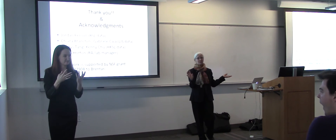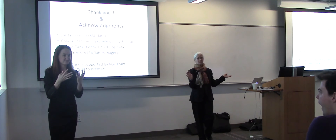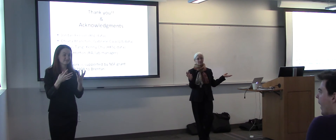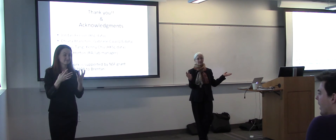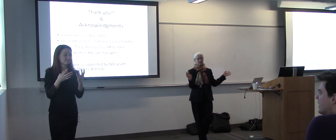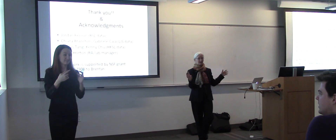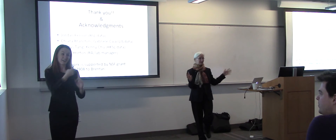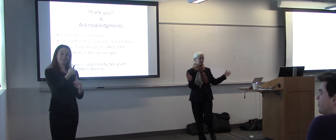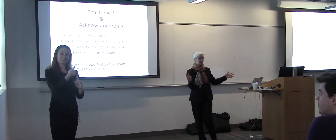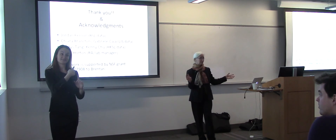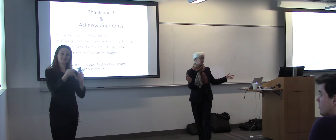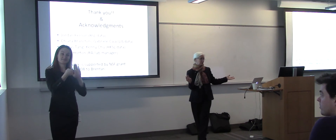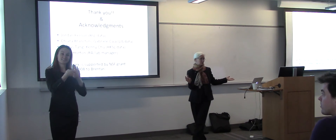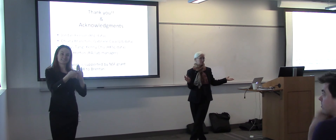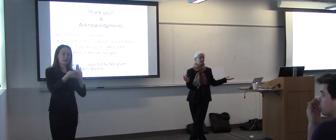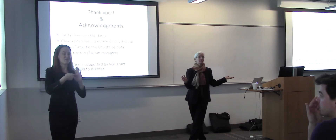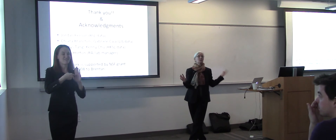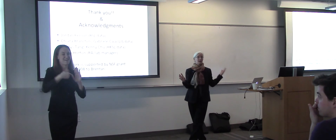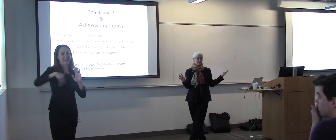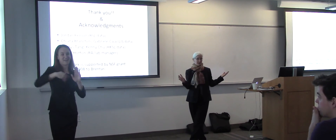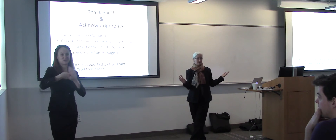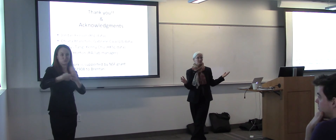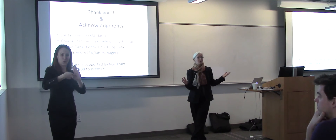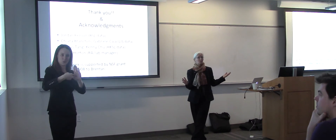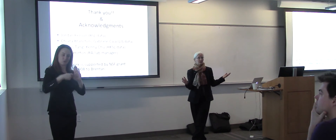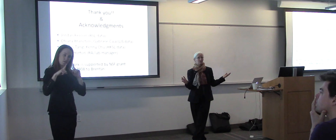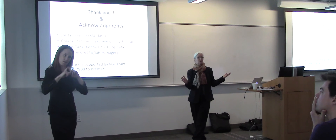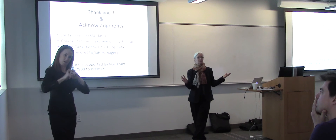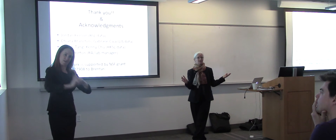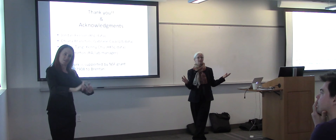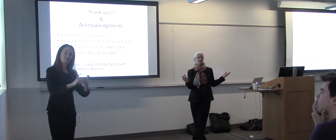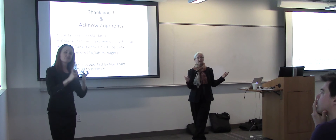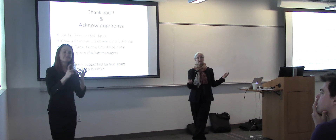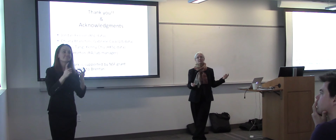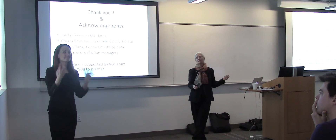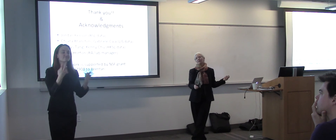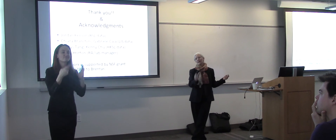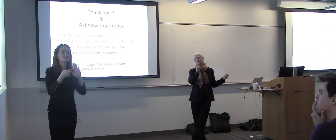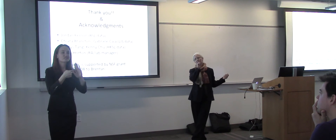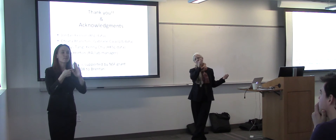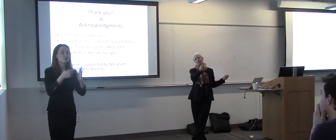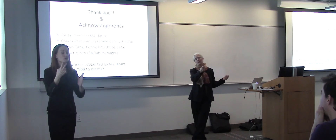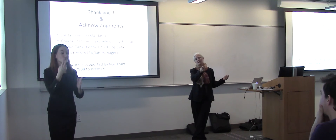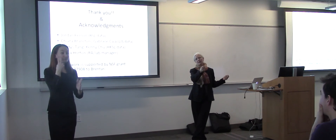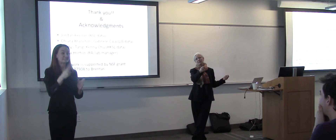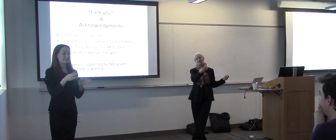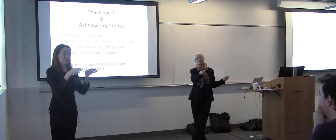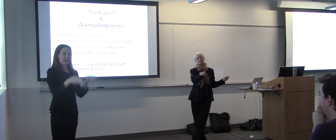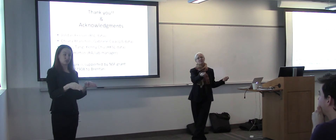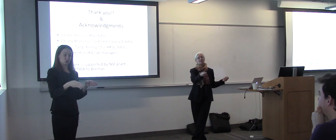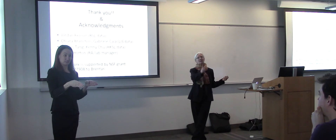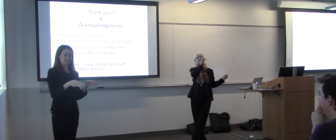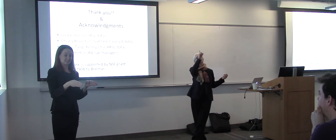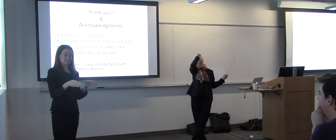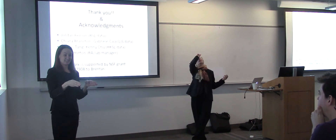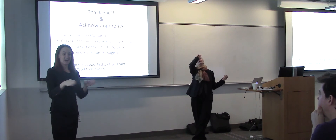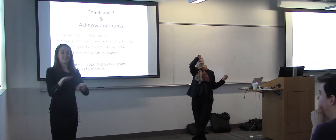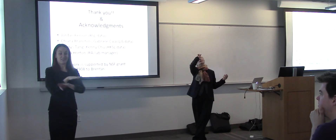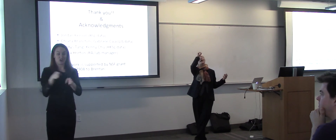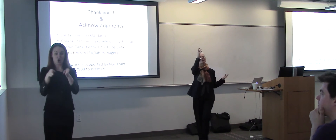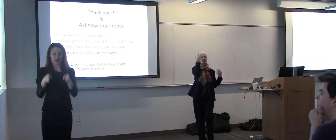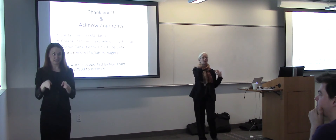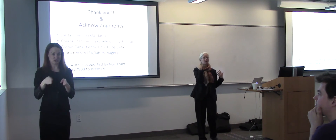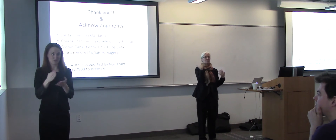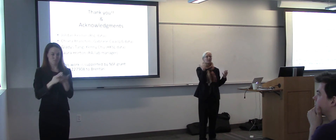ones here that I didn't show you that are like that, where you see the agentive part and then you see the non-agentive